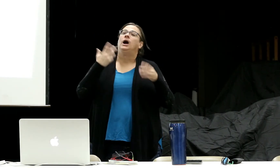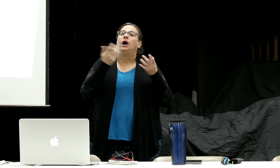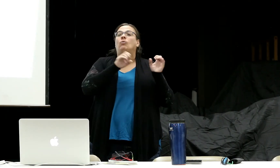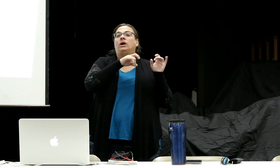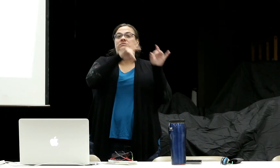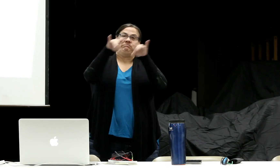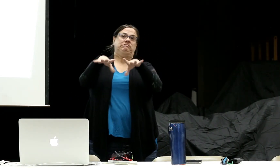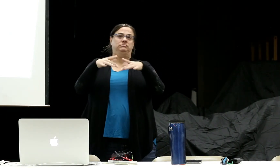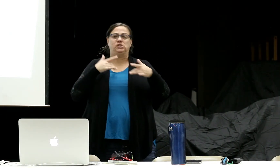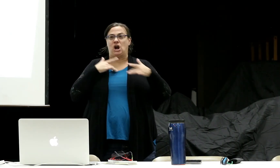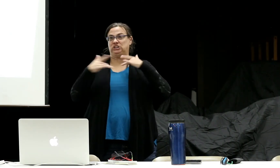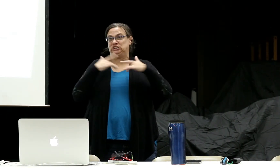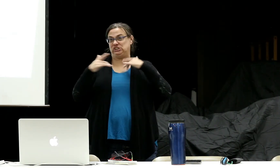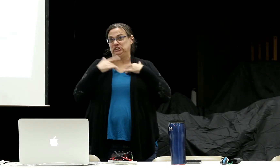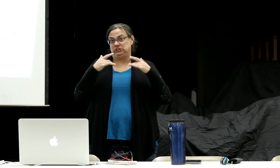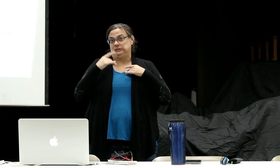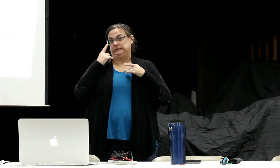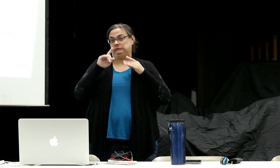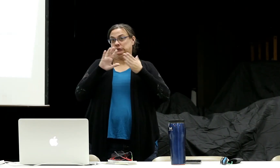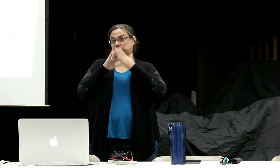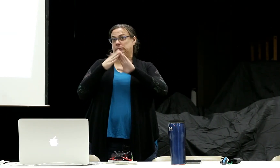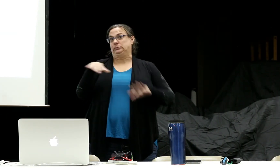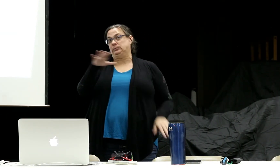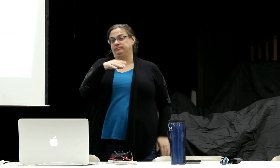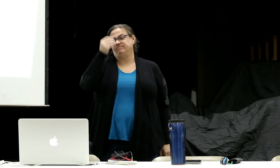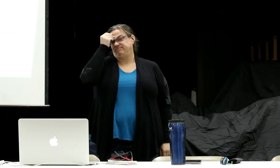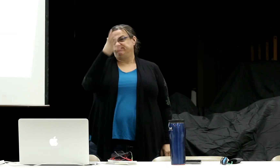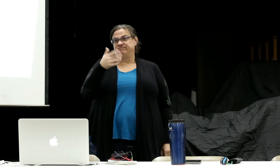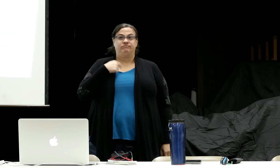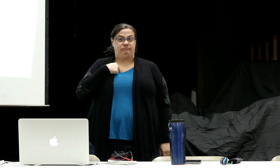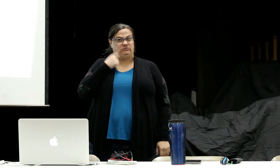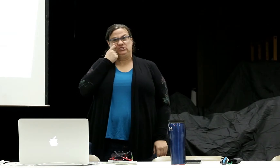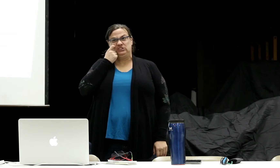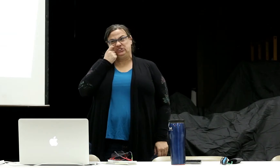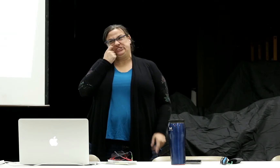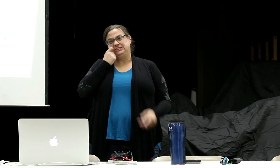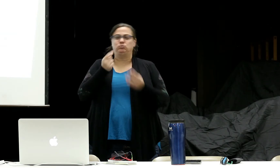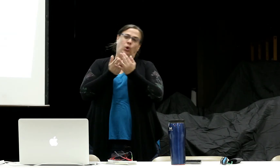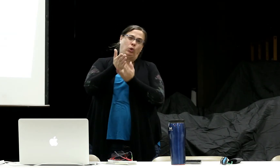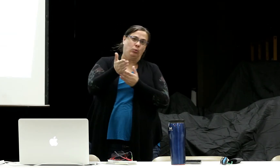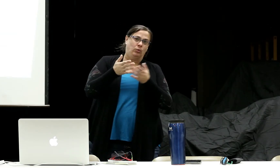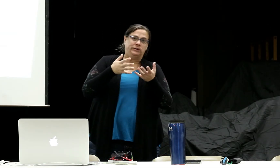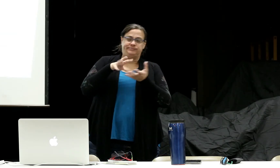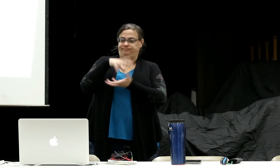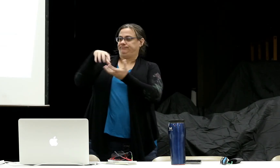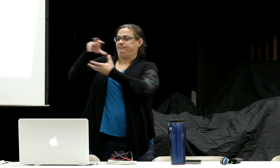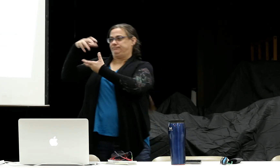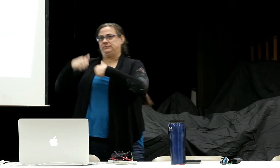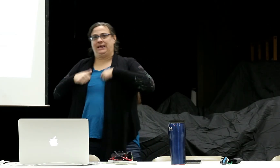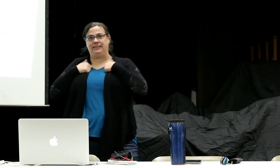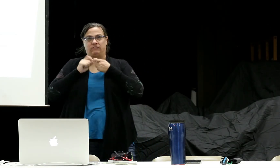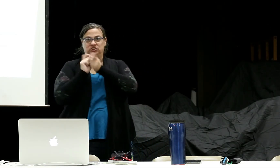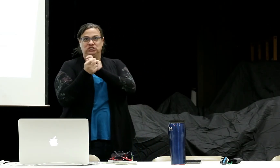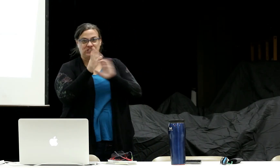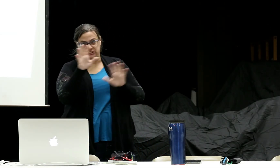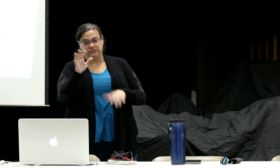the office is following what they need to do to get an interpreter. So a lot of times they don't know. And once they're